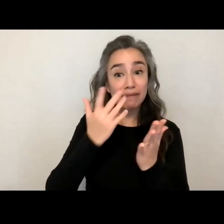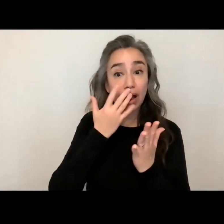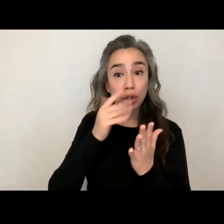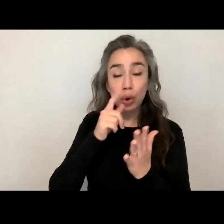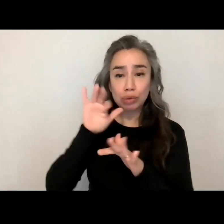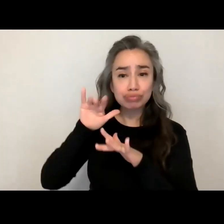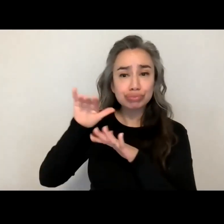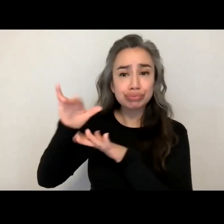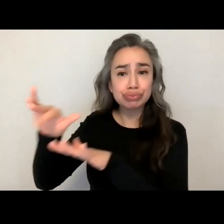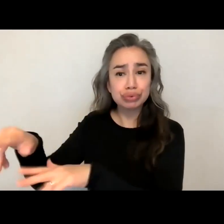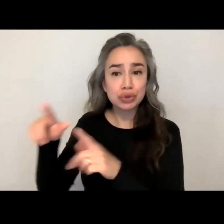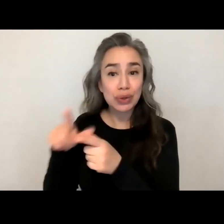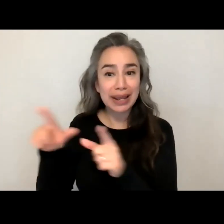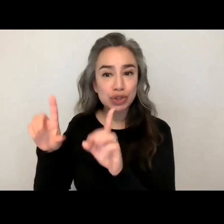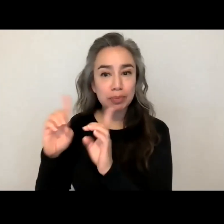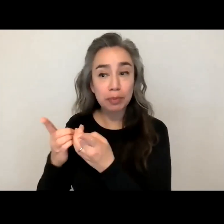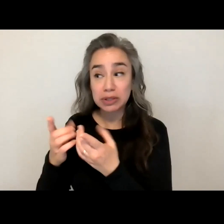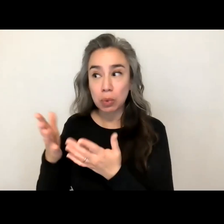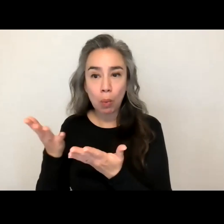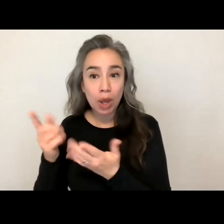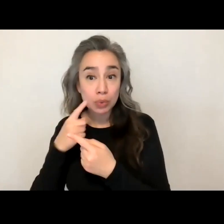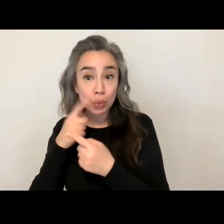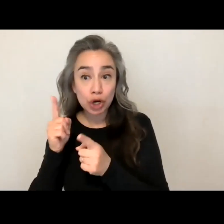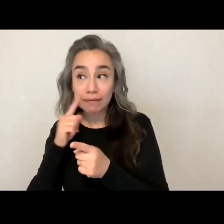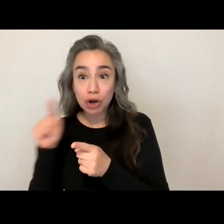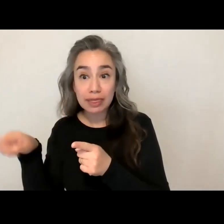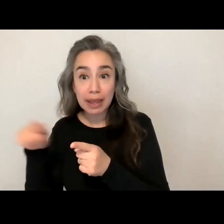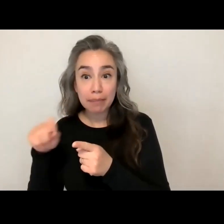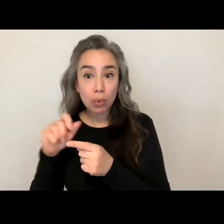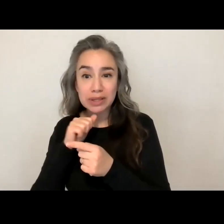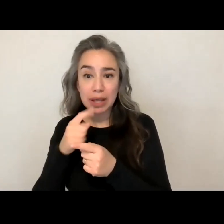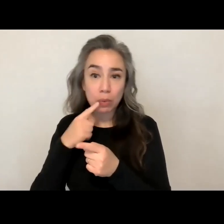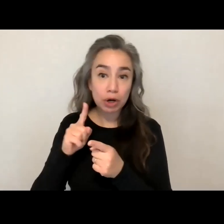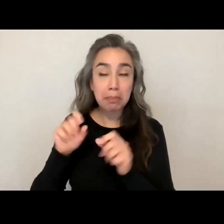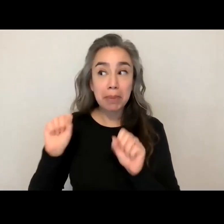and what hasn't. So there's kind of a natural potential for collaboration there.